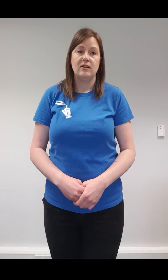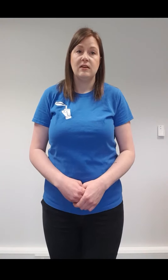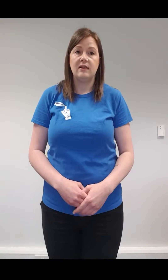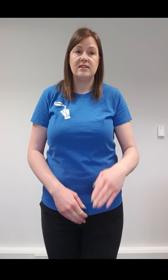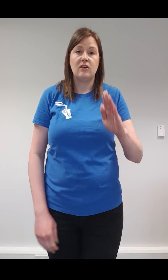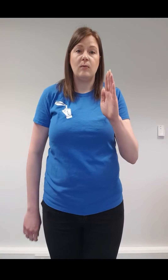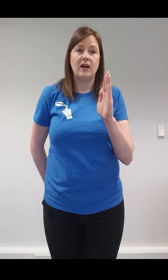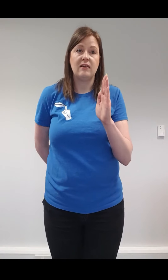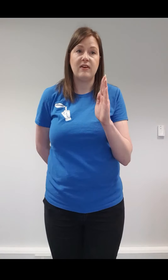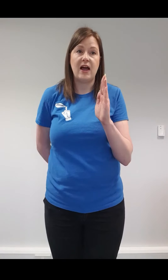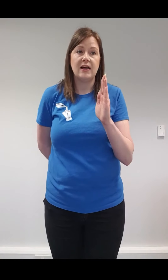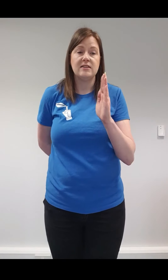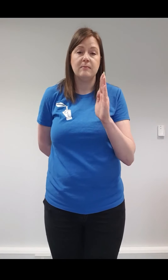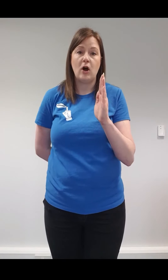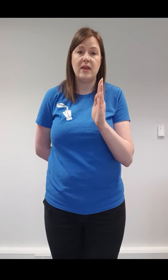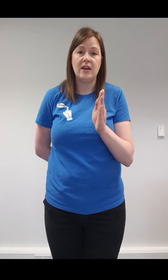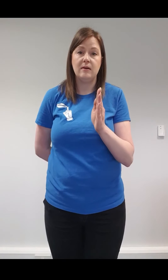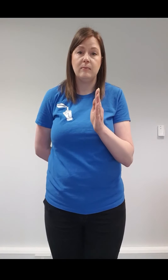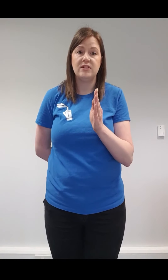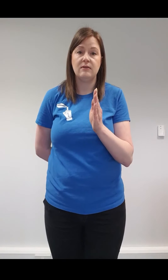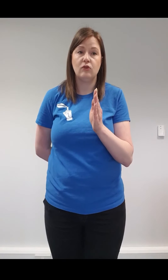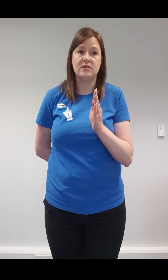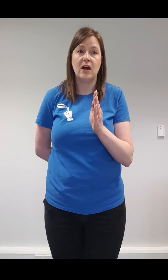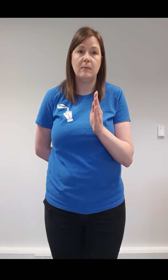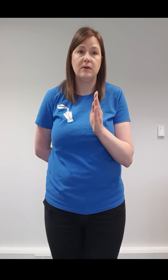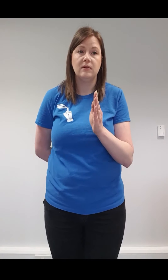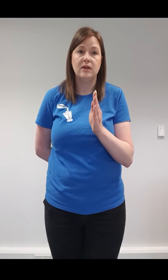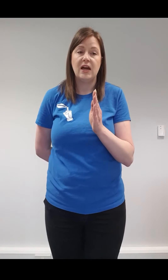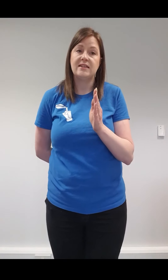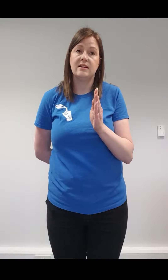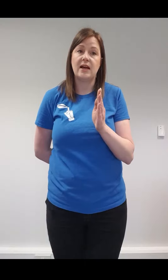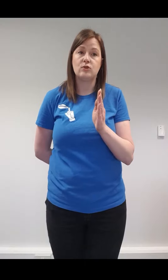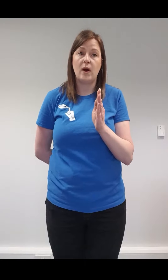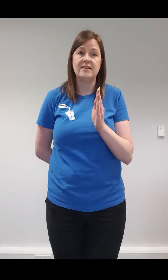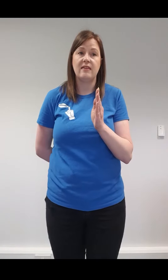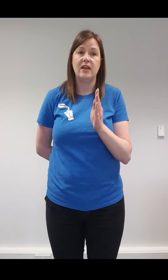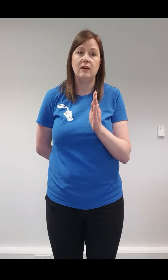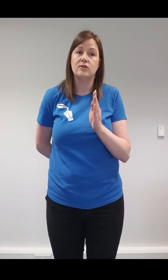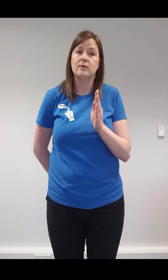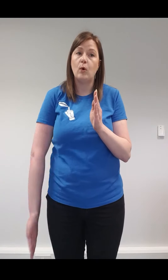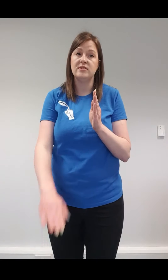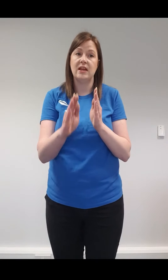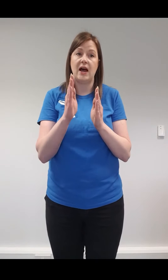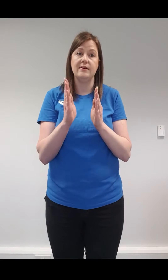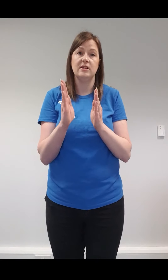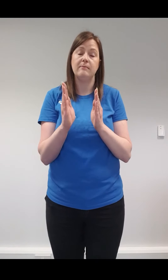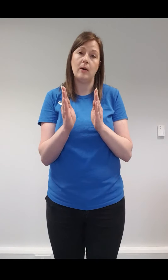you're going to take your working flat hand, palm in, pointing forward up, and it's going to tap twice at the heel of your supporting hand, palm